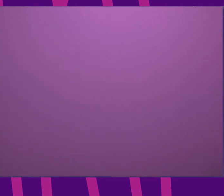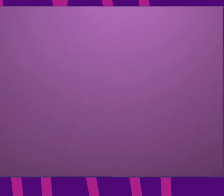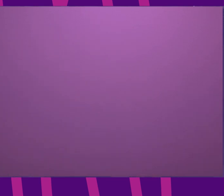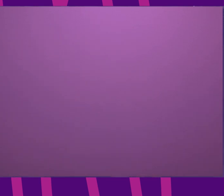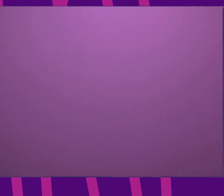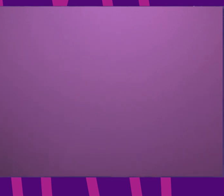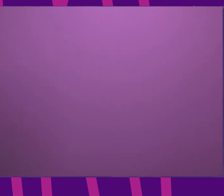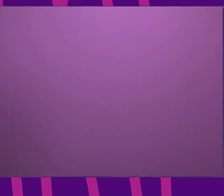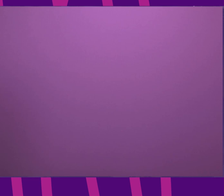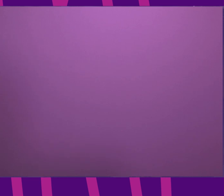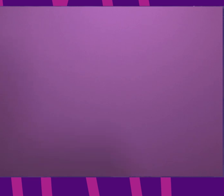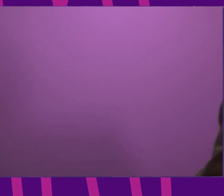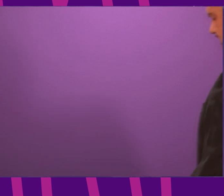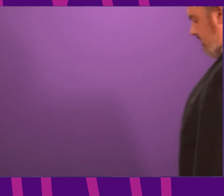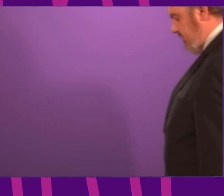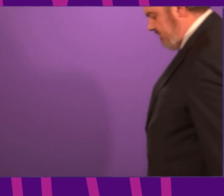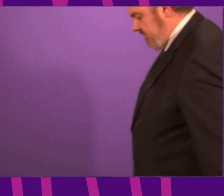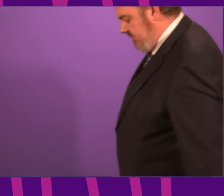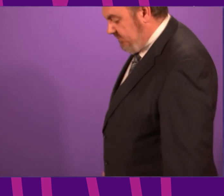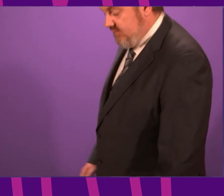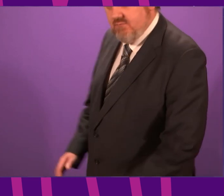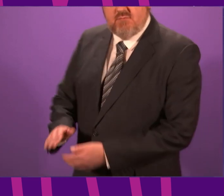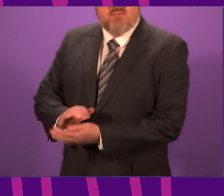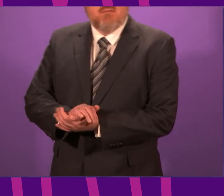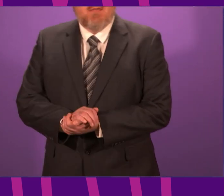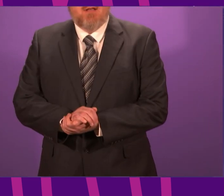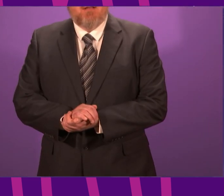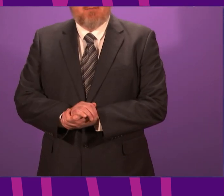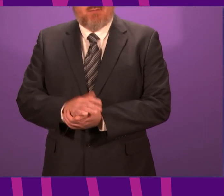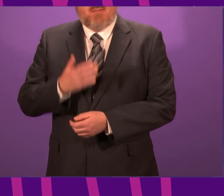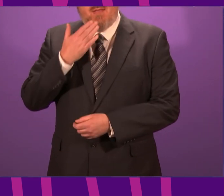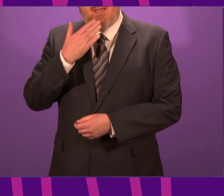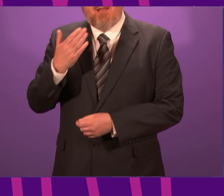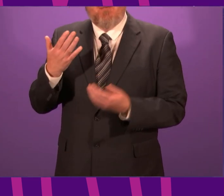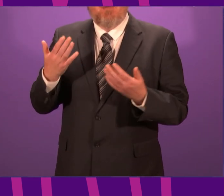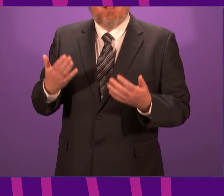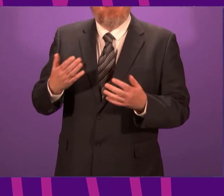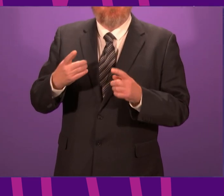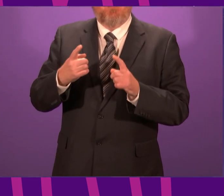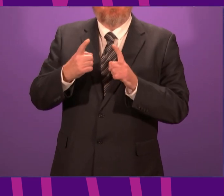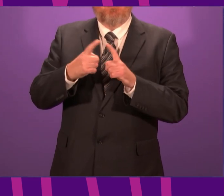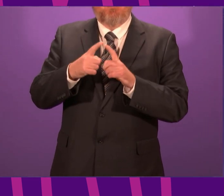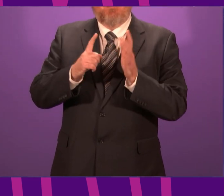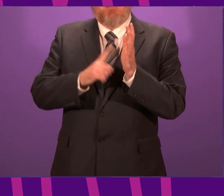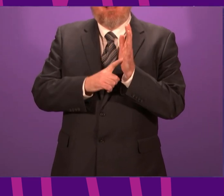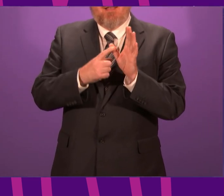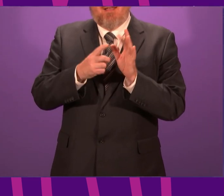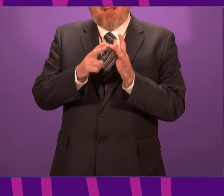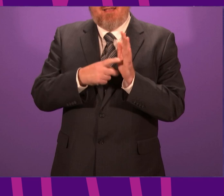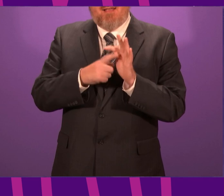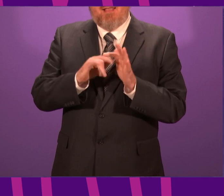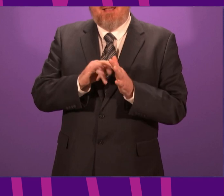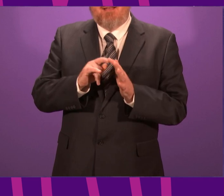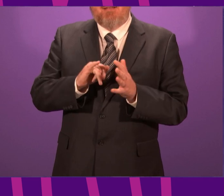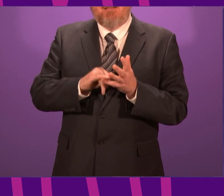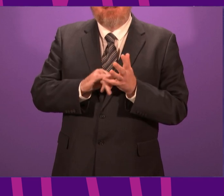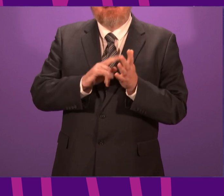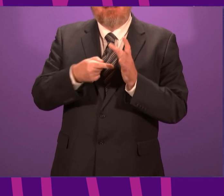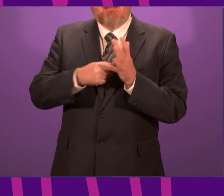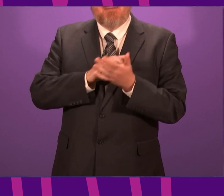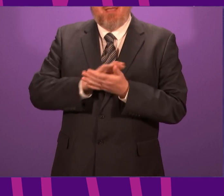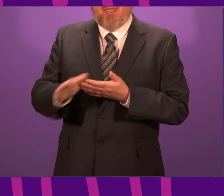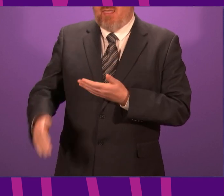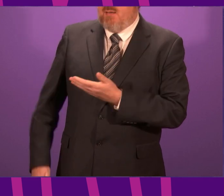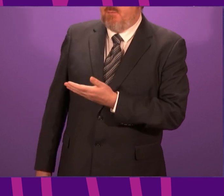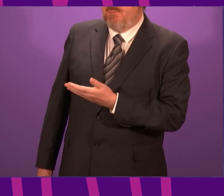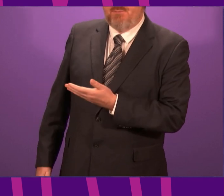Thank you. Elaine Smith, to be followed by Fulton MacGregor. Thank you, Presiding Officer. In starting any speech on the